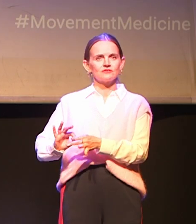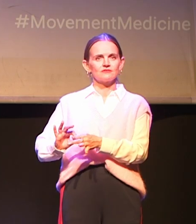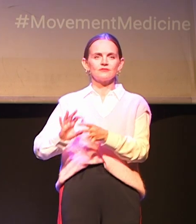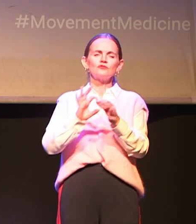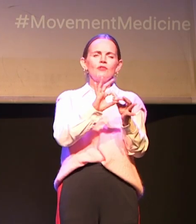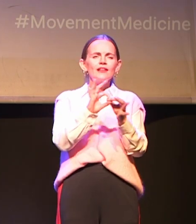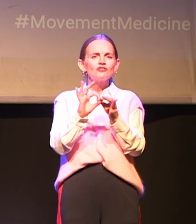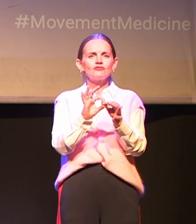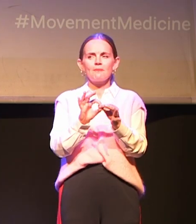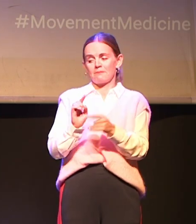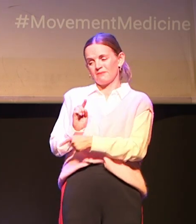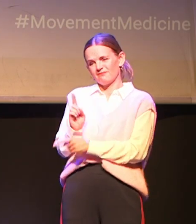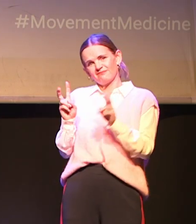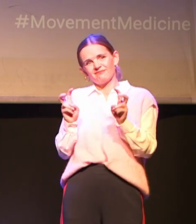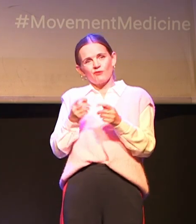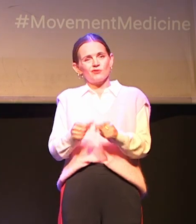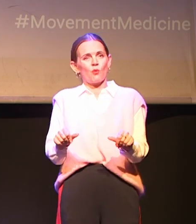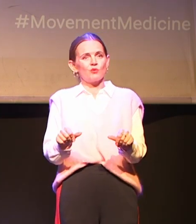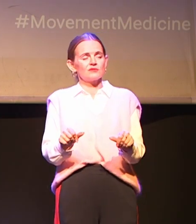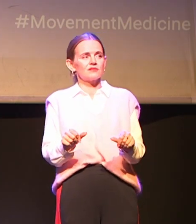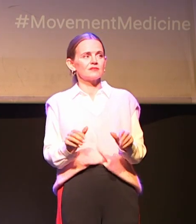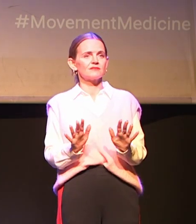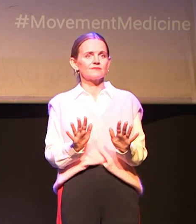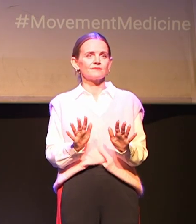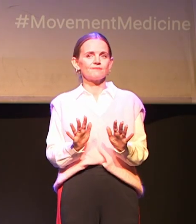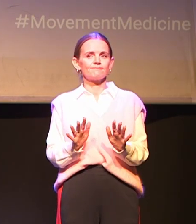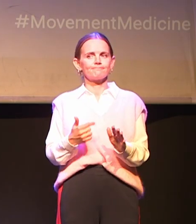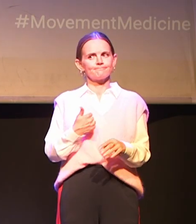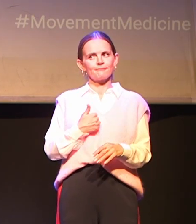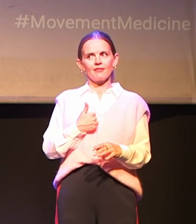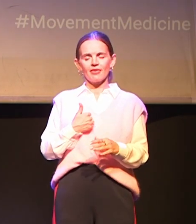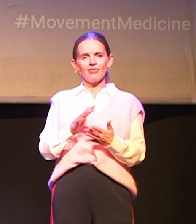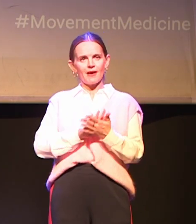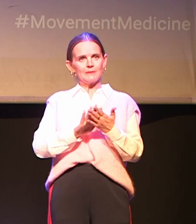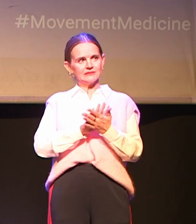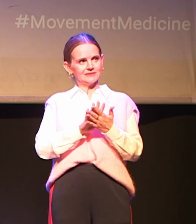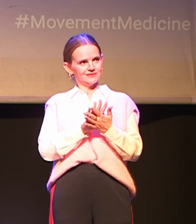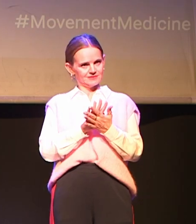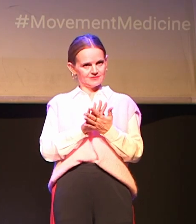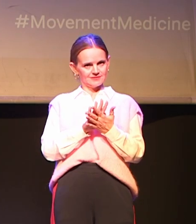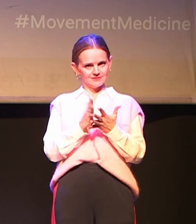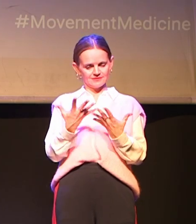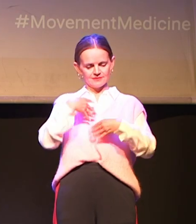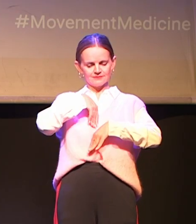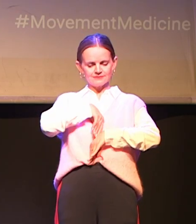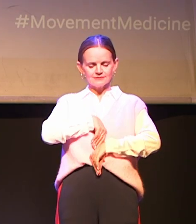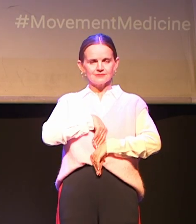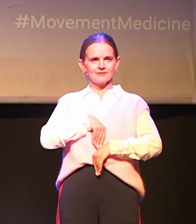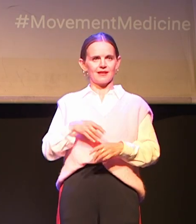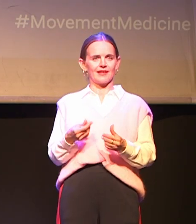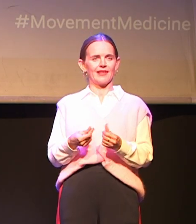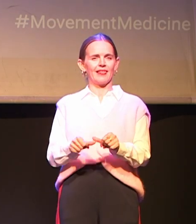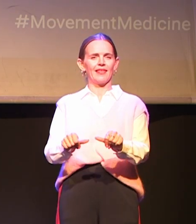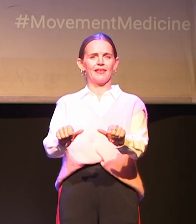that resource. To me, that's coming back into it. That is part of the process of healing. So I think